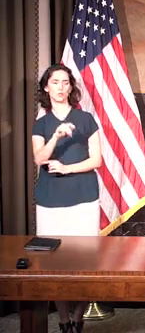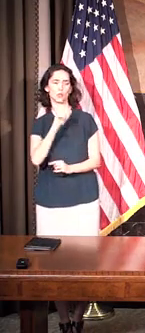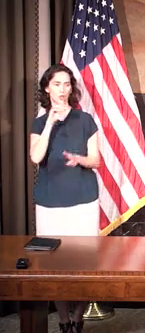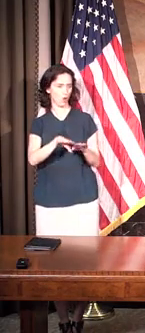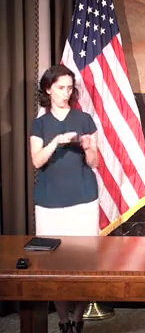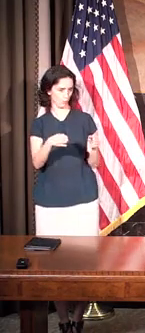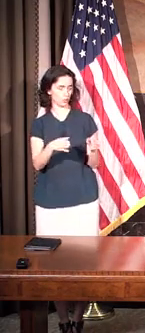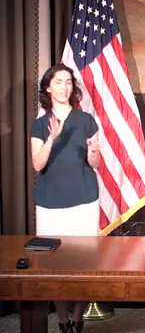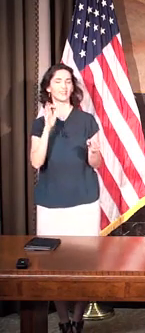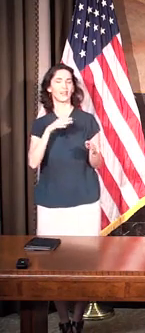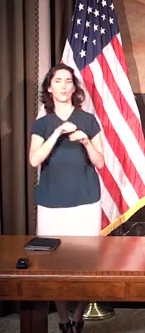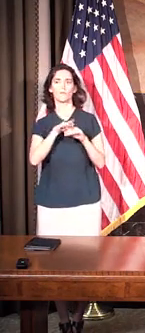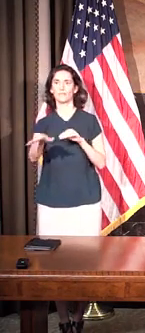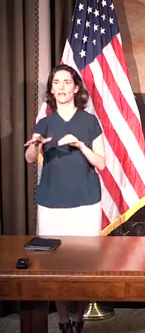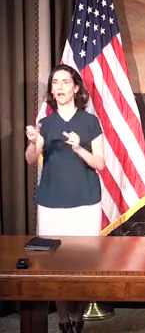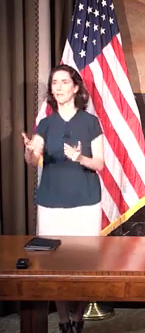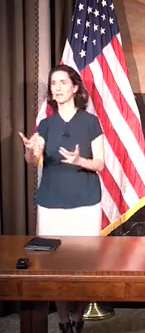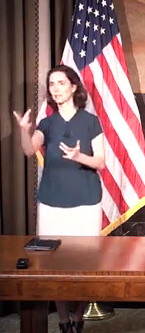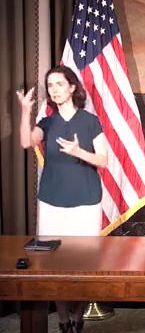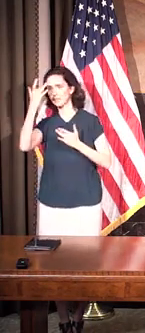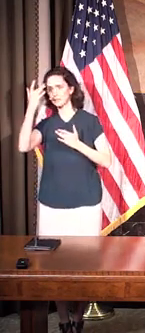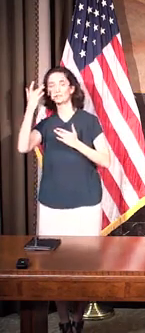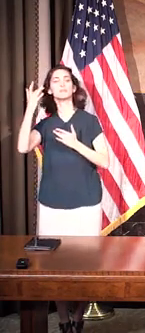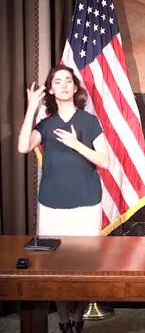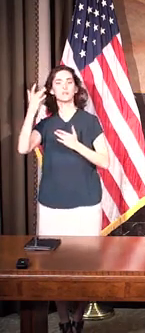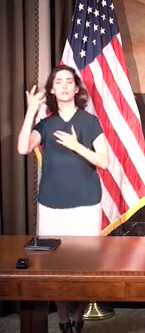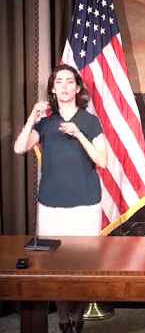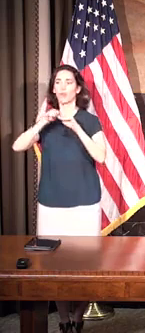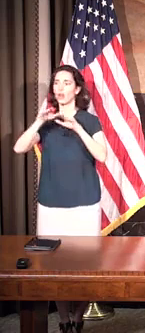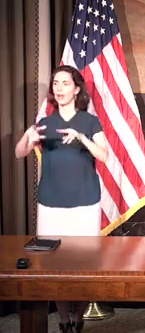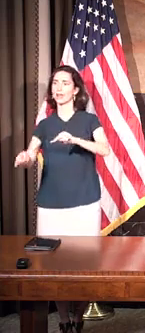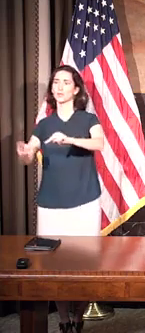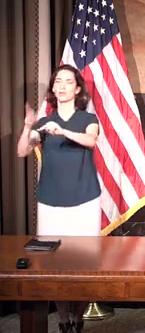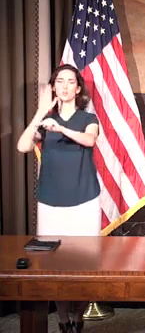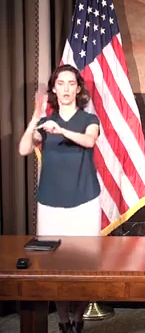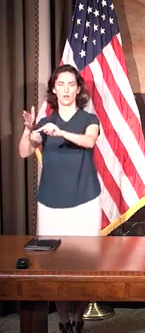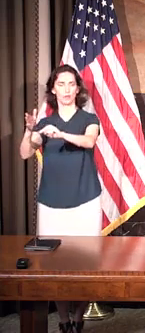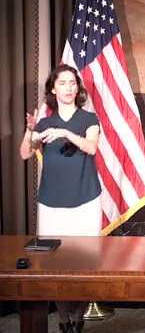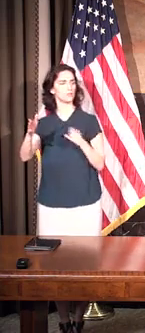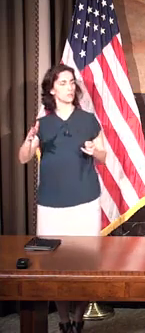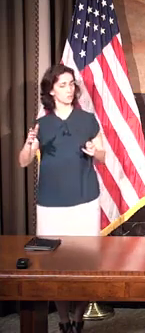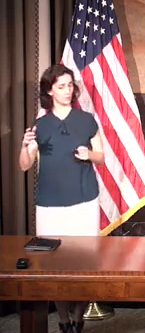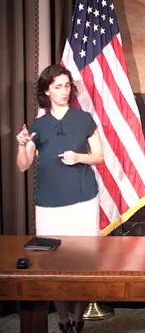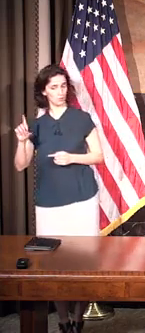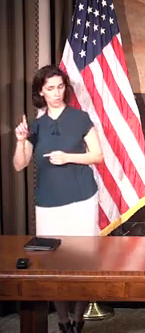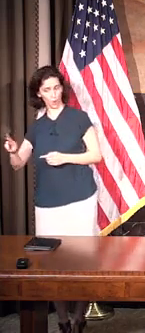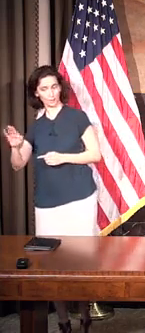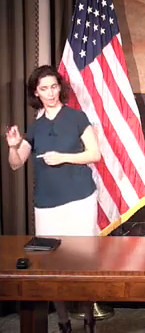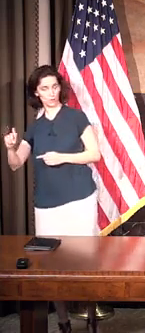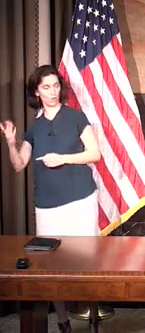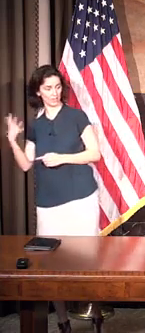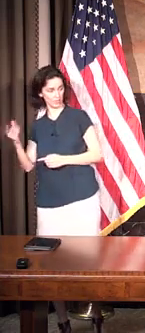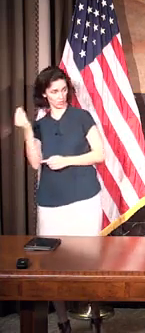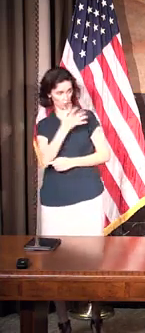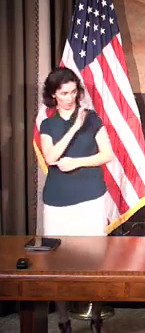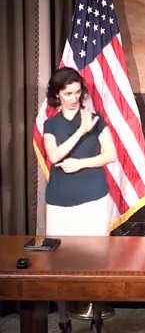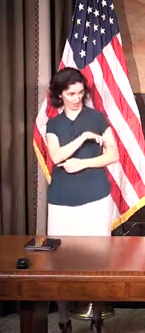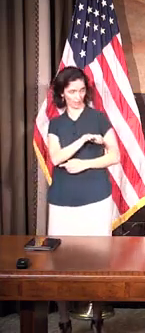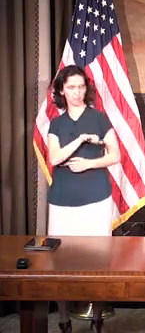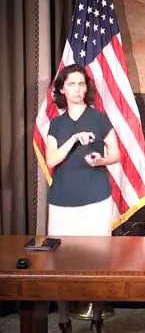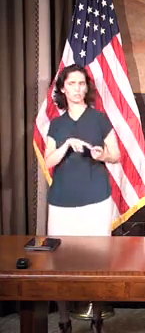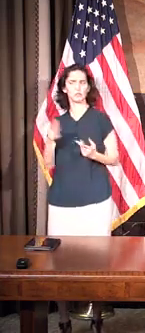city. I wanted to know whether he had expressed that to you, and if so, why did you decide to move ahead with opening them at